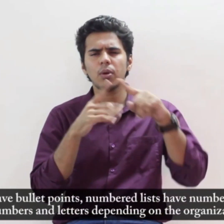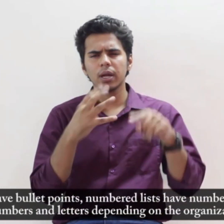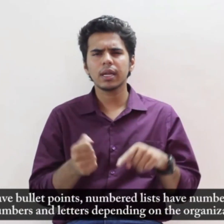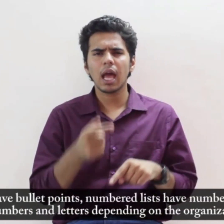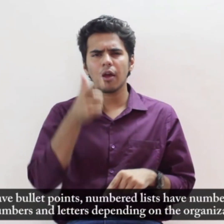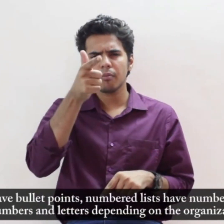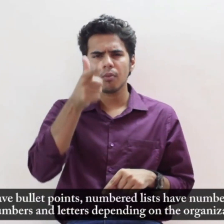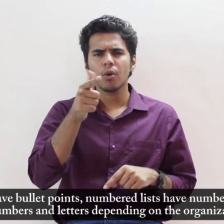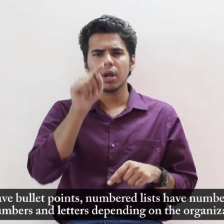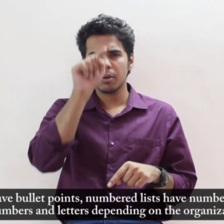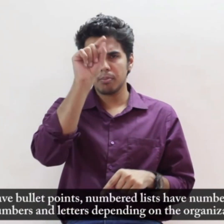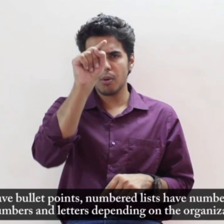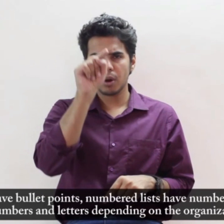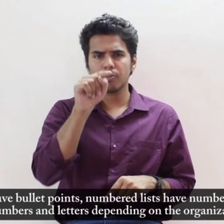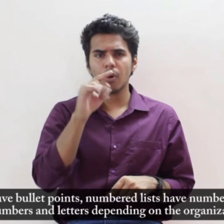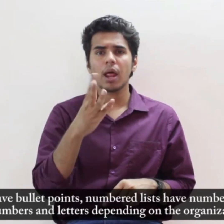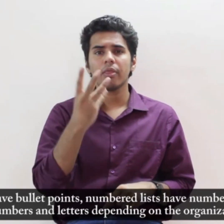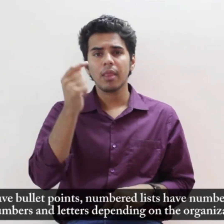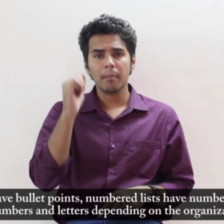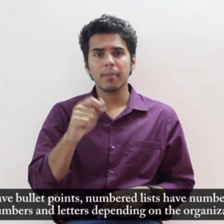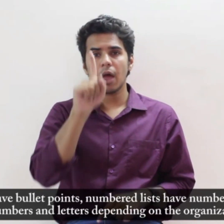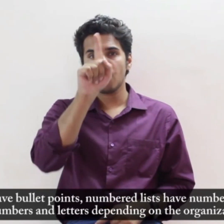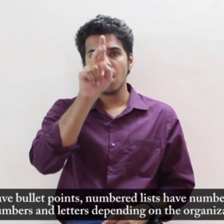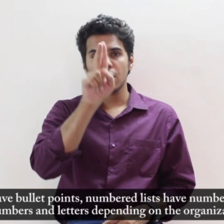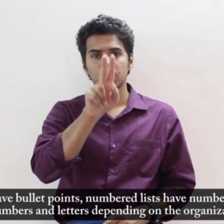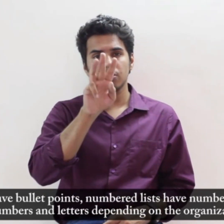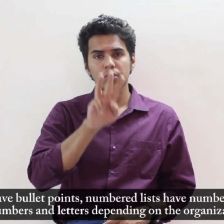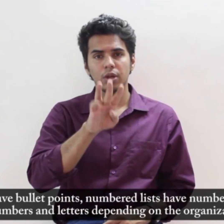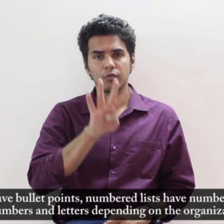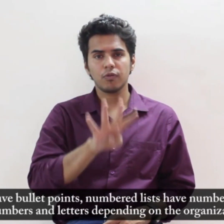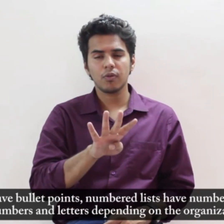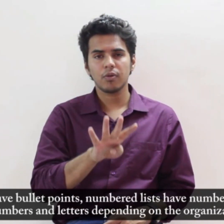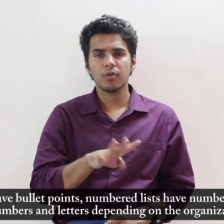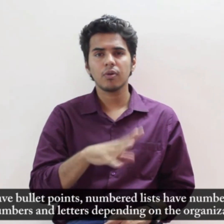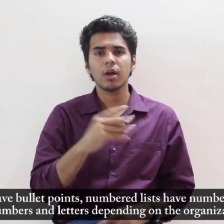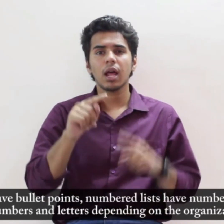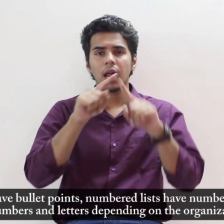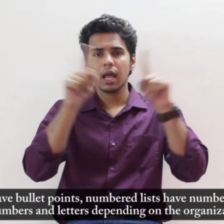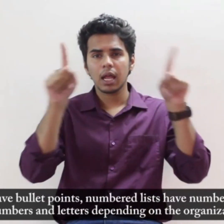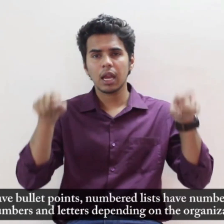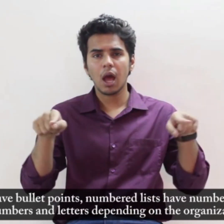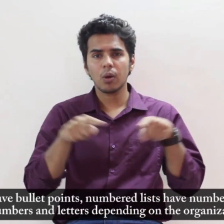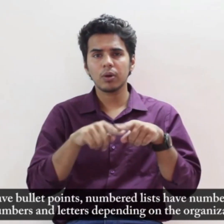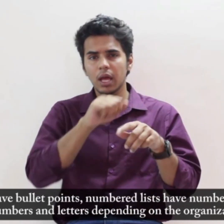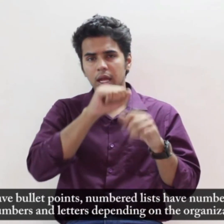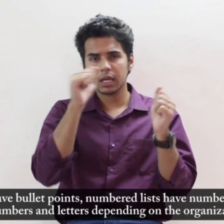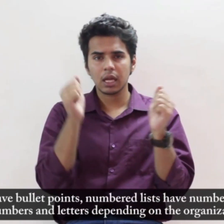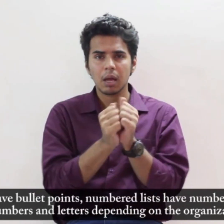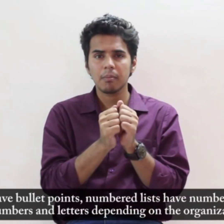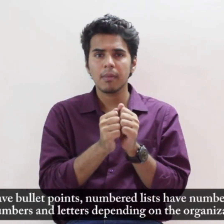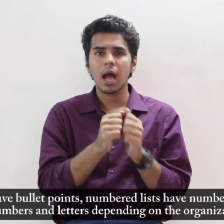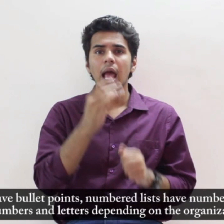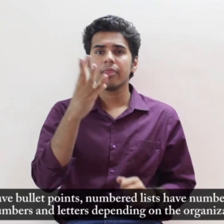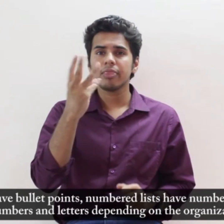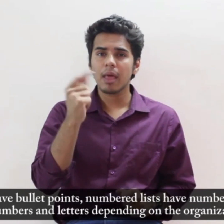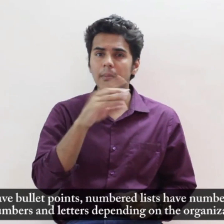Bulleted list have bullet points, numbered list have numbers, and outline list combine numbers and letters depending on